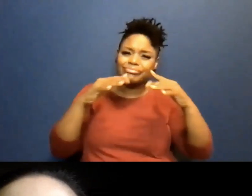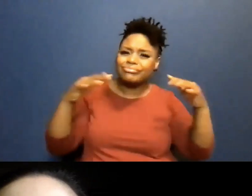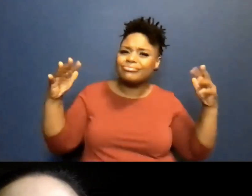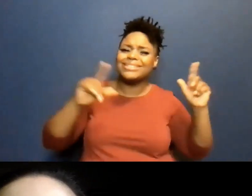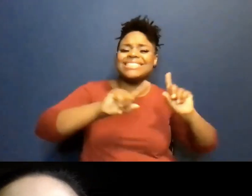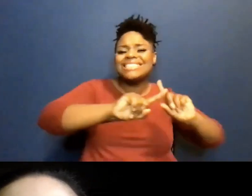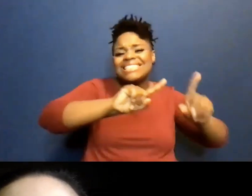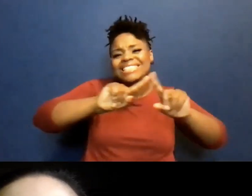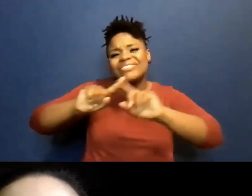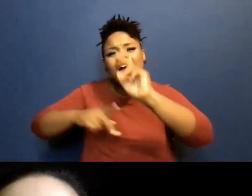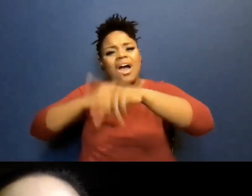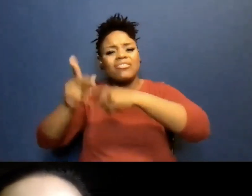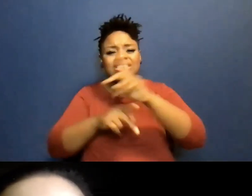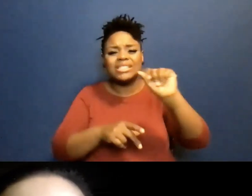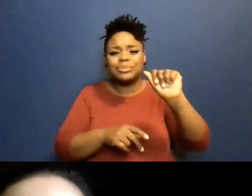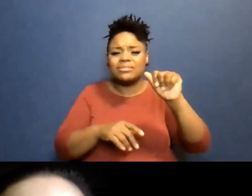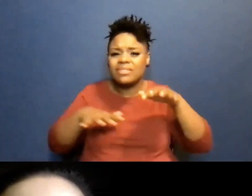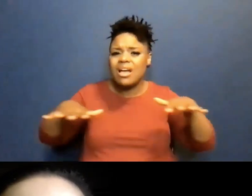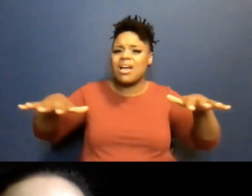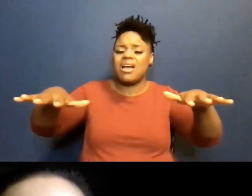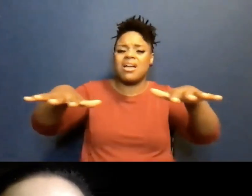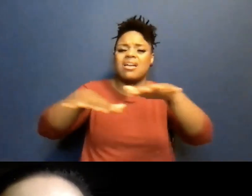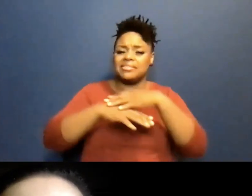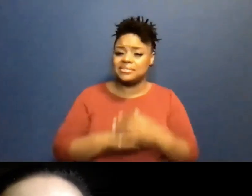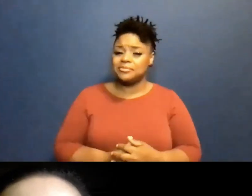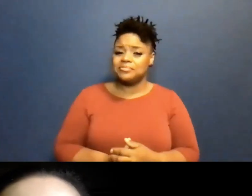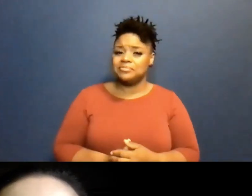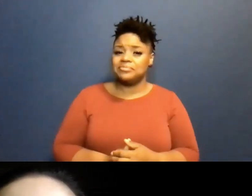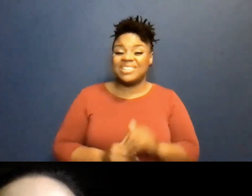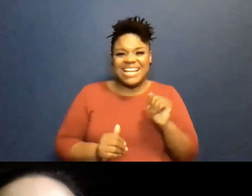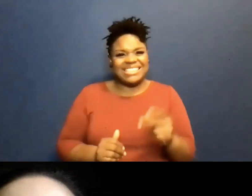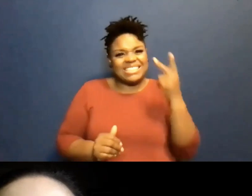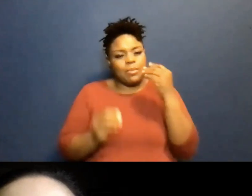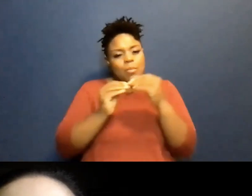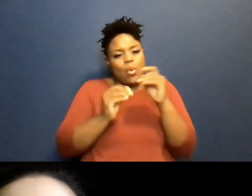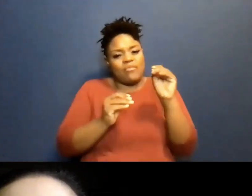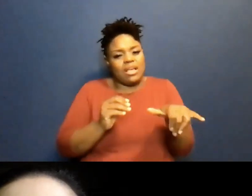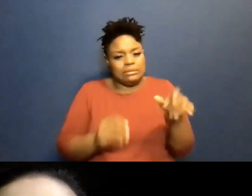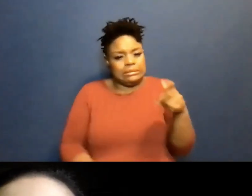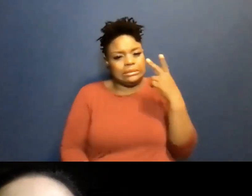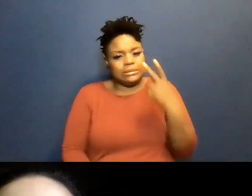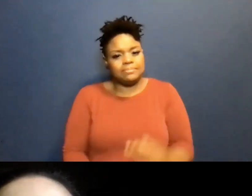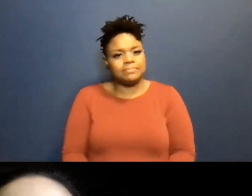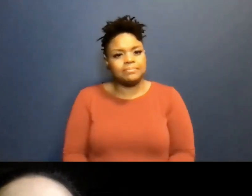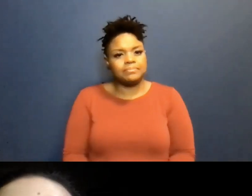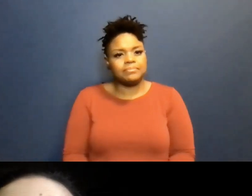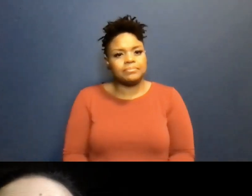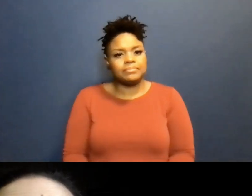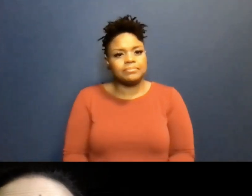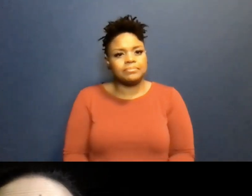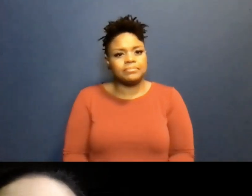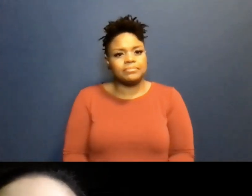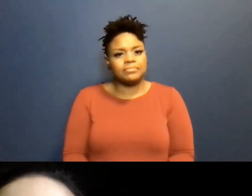of. Absolutely. There's a great quote by one of my favorite comic writers. His name's